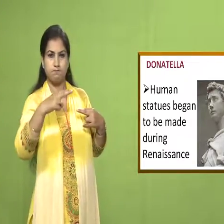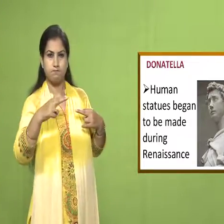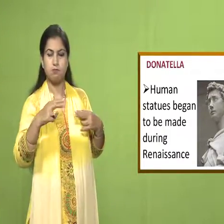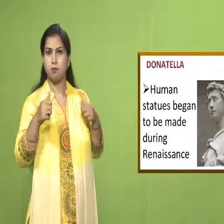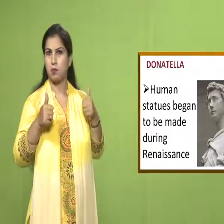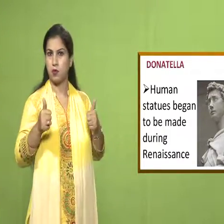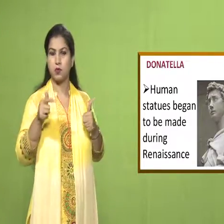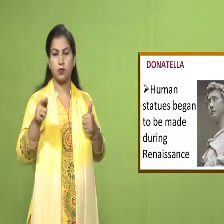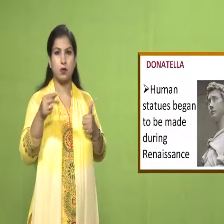Donatello,